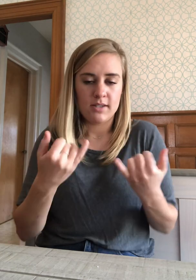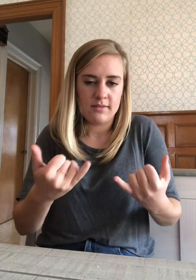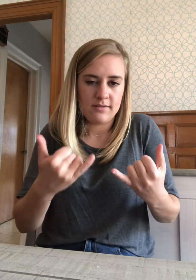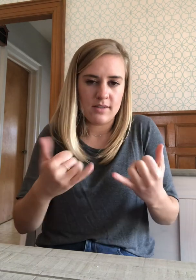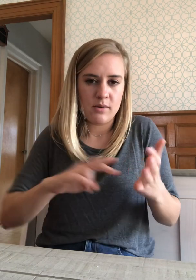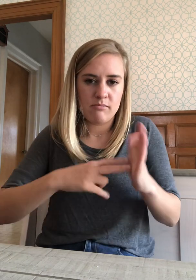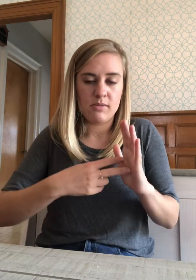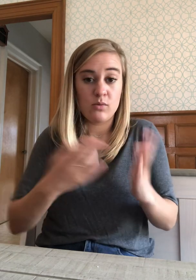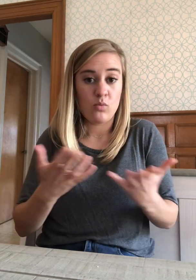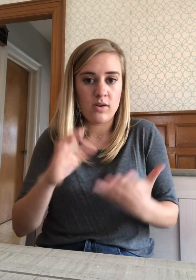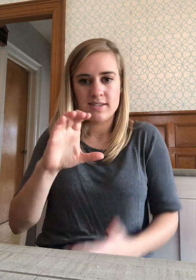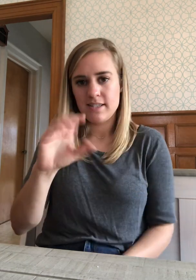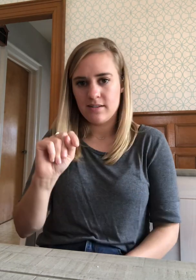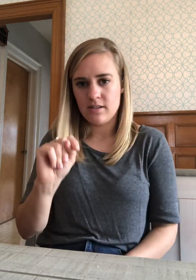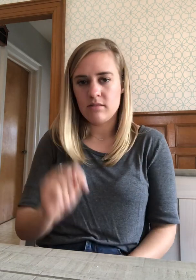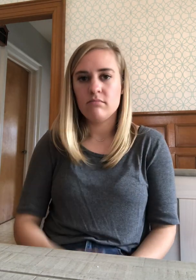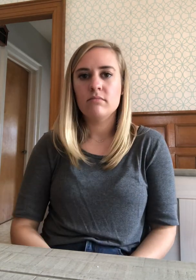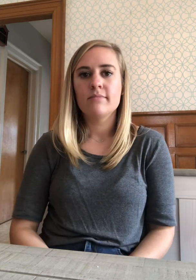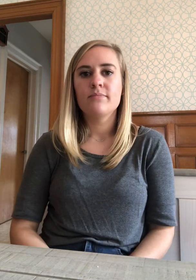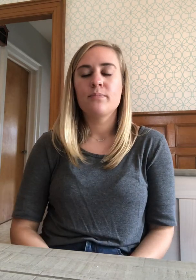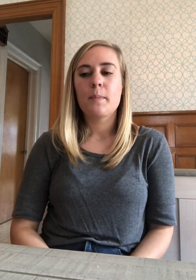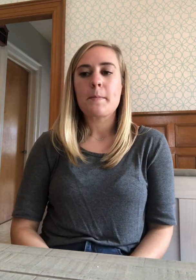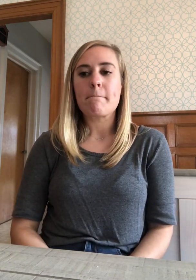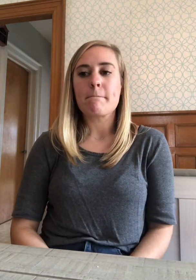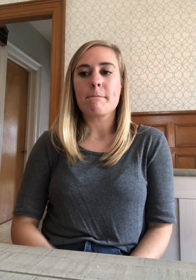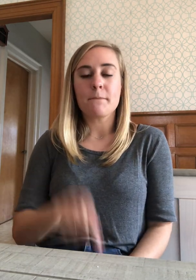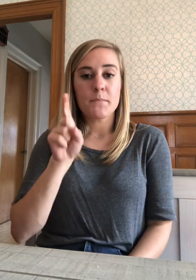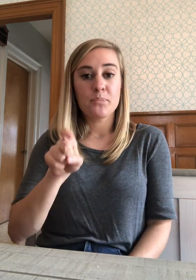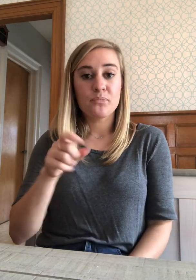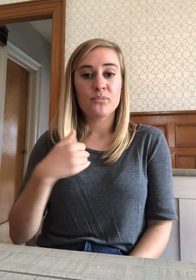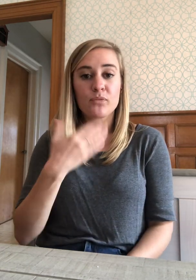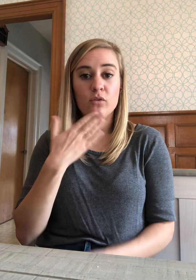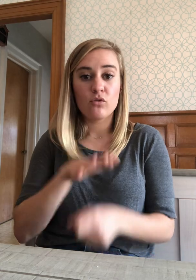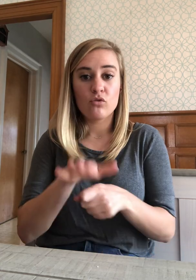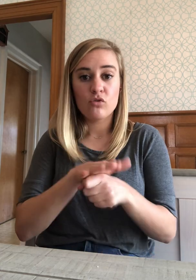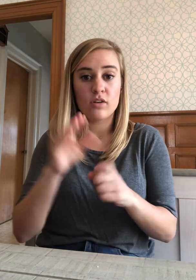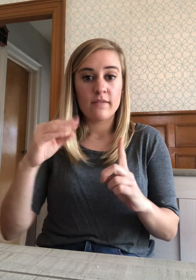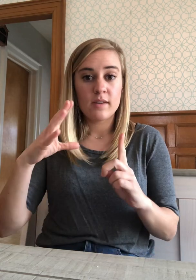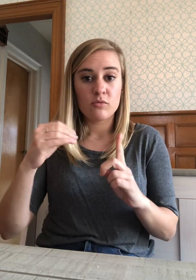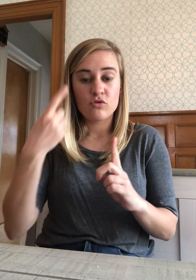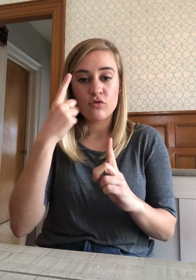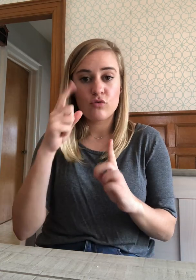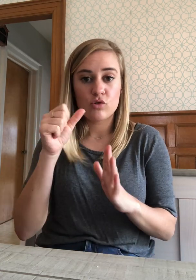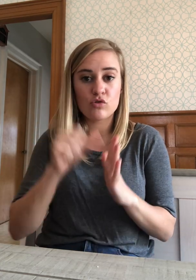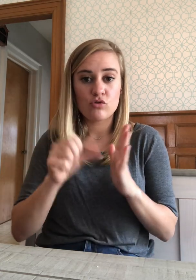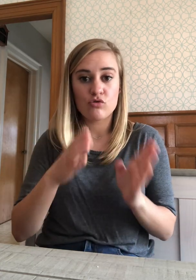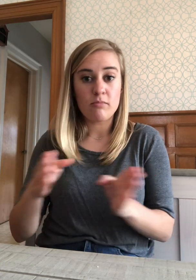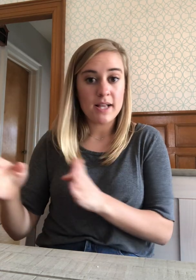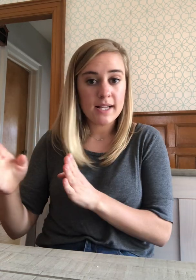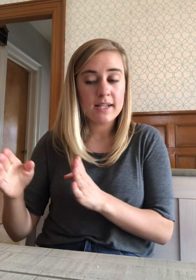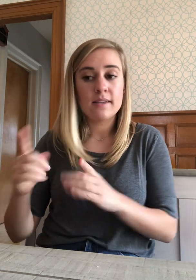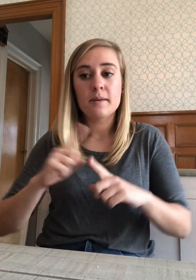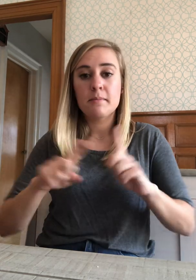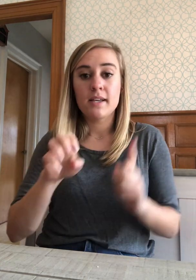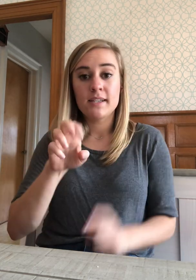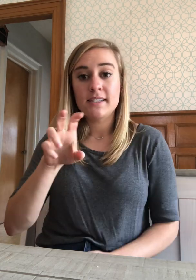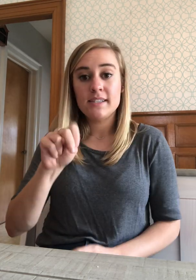be CT scans. Got to have adequate imaging to do your surgical planning. But even with appropriate